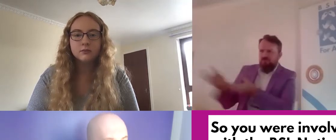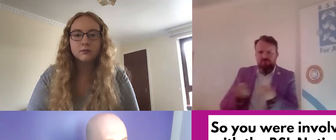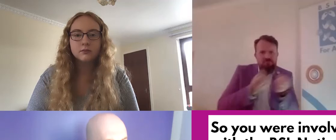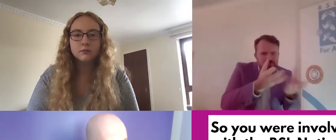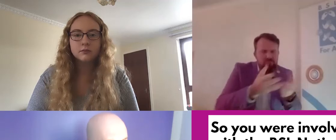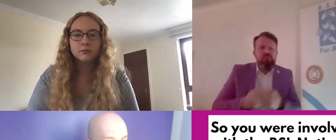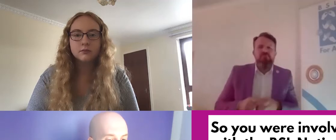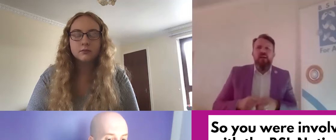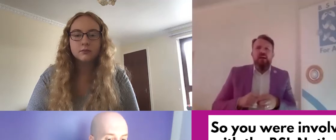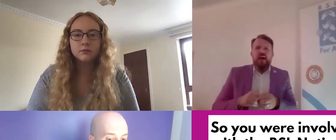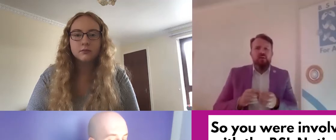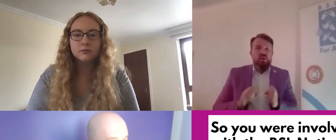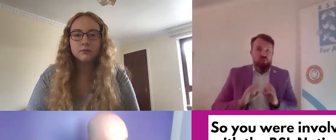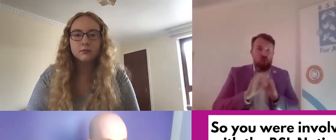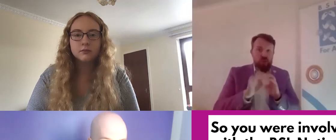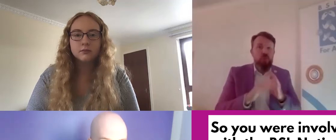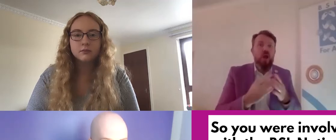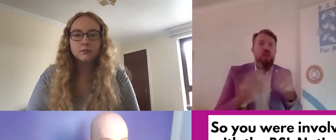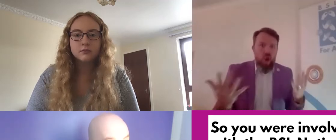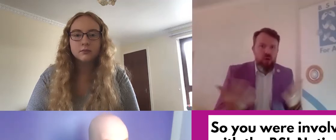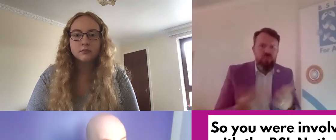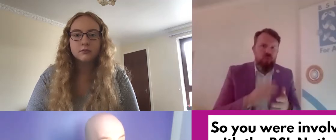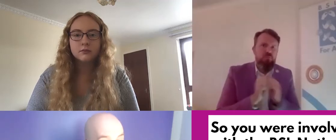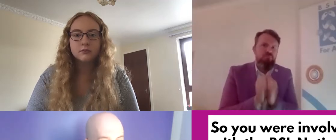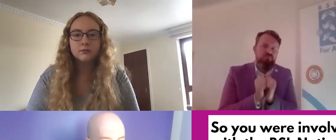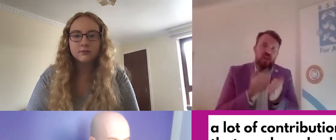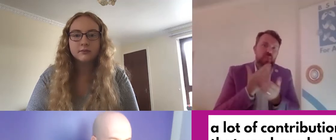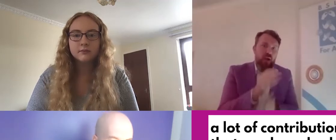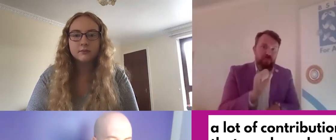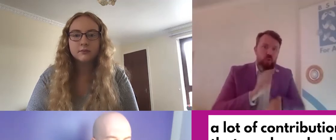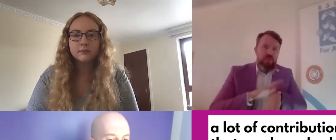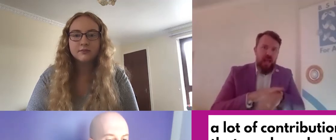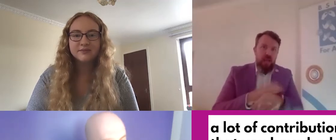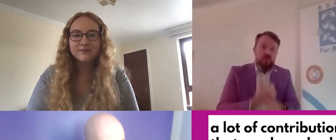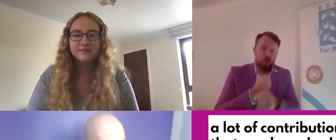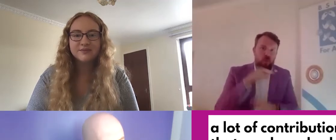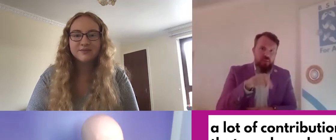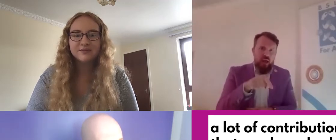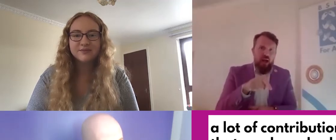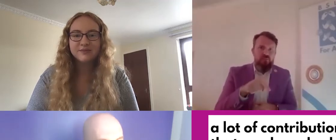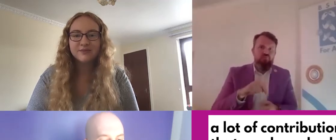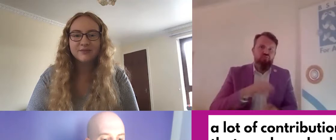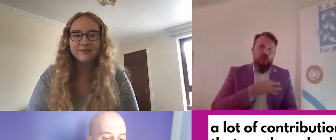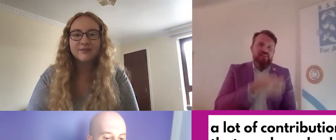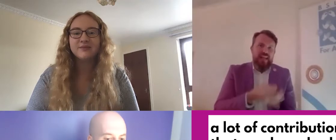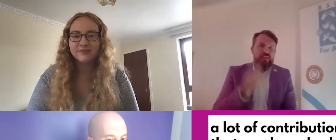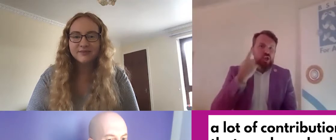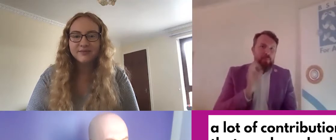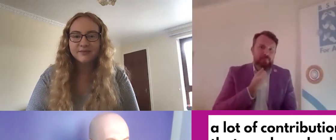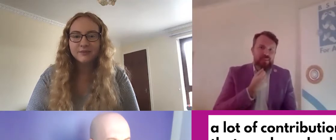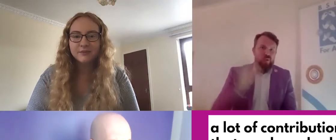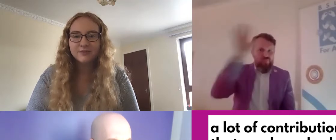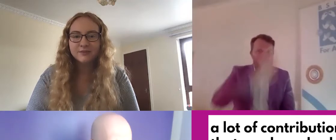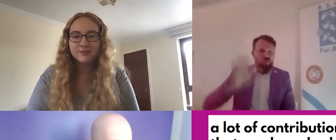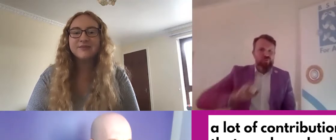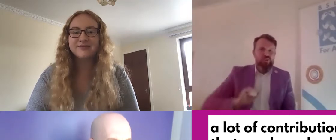lot of information that was obviously spoke about then, and a lot of contribution that you've had to do. So I really